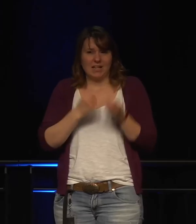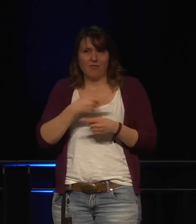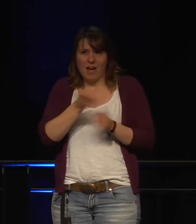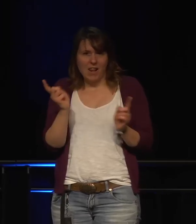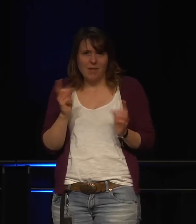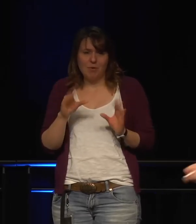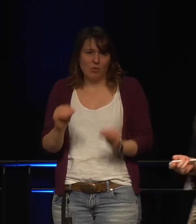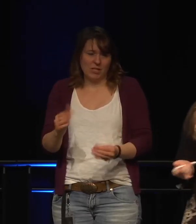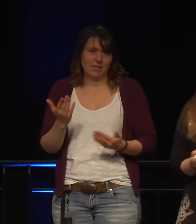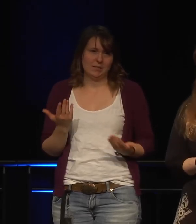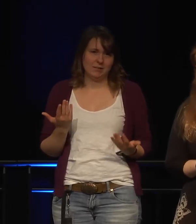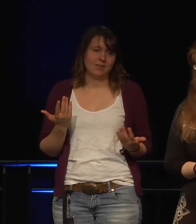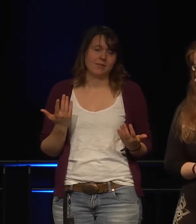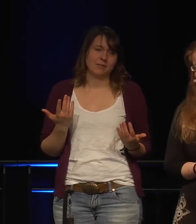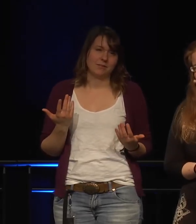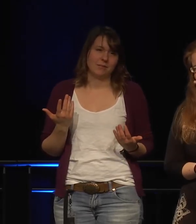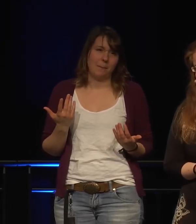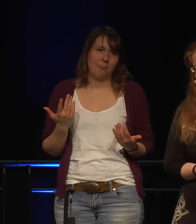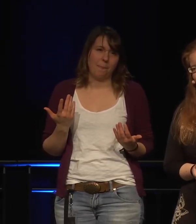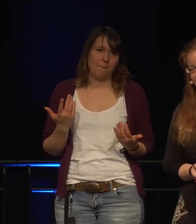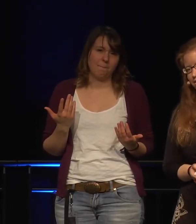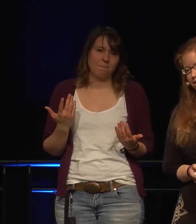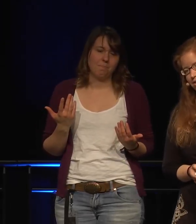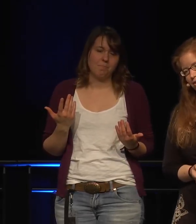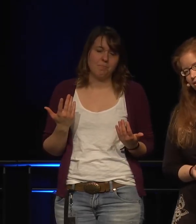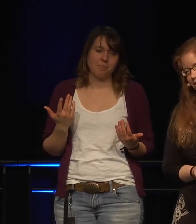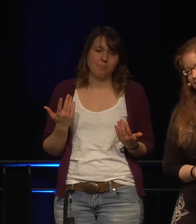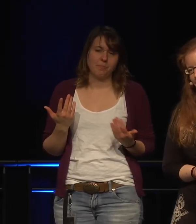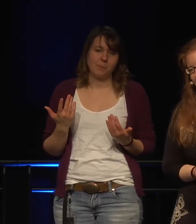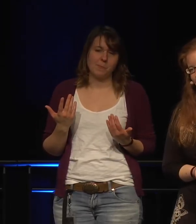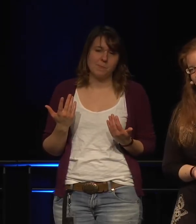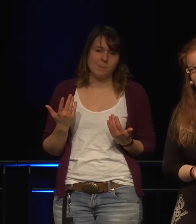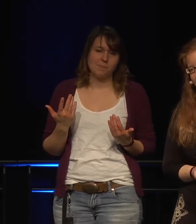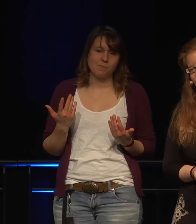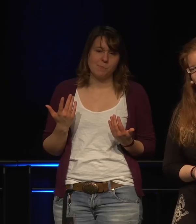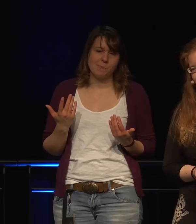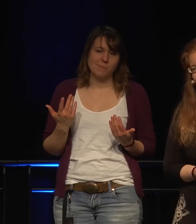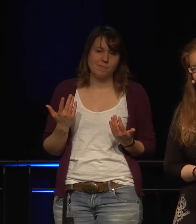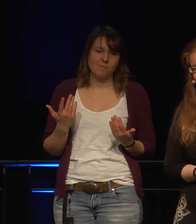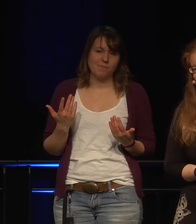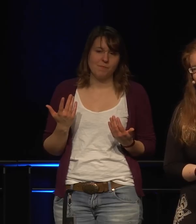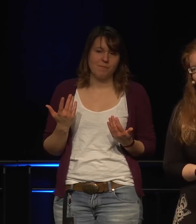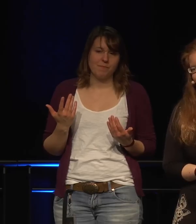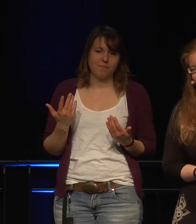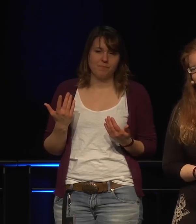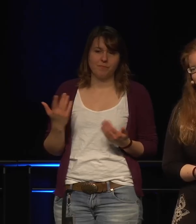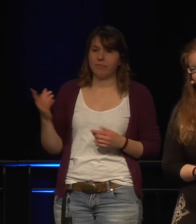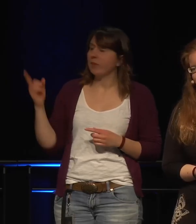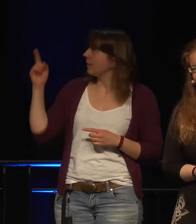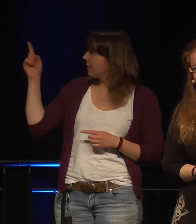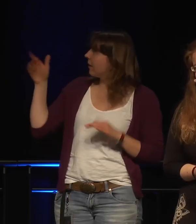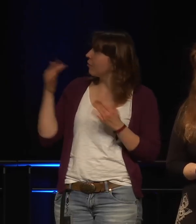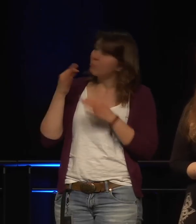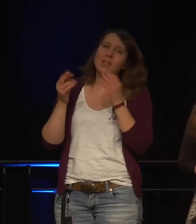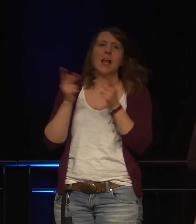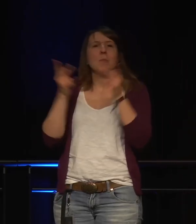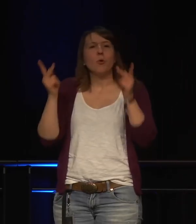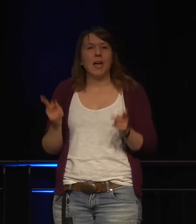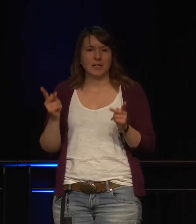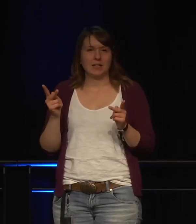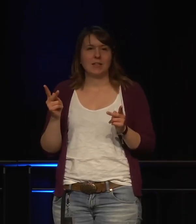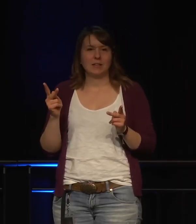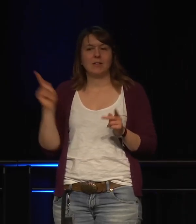Because it's funny to talk about this, but I also want to talk a little bit about things that we could actually do. And one of the